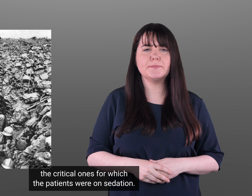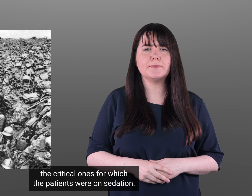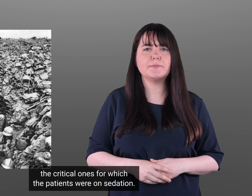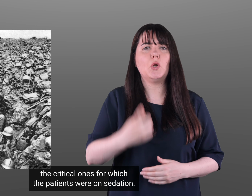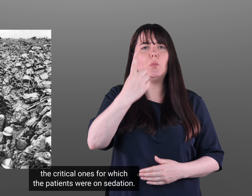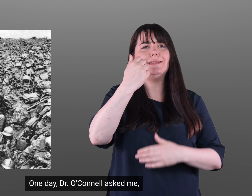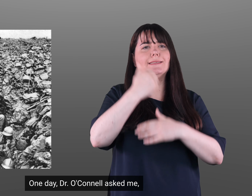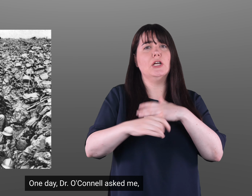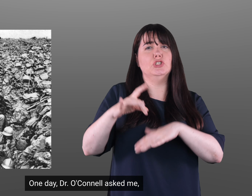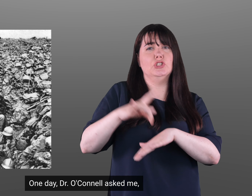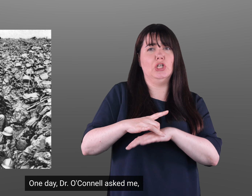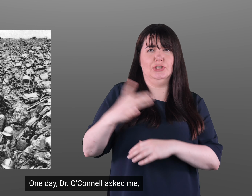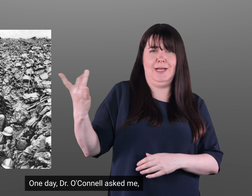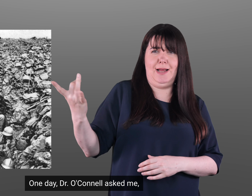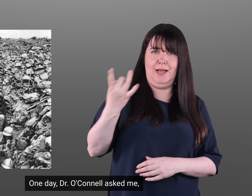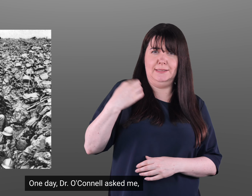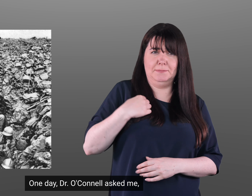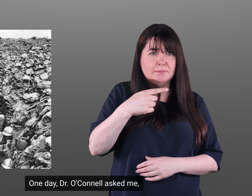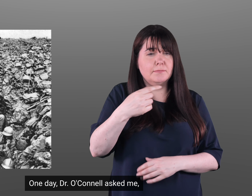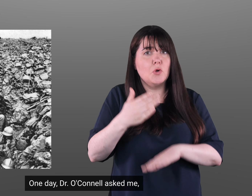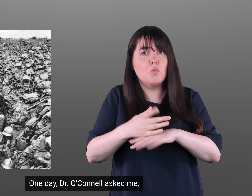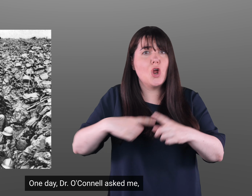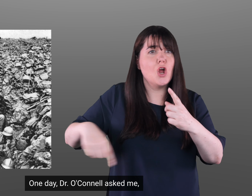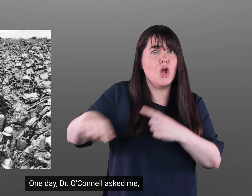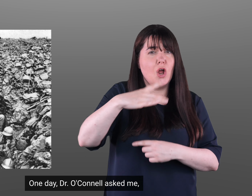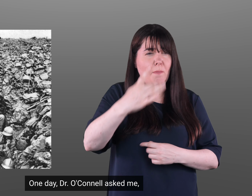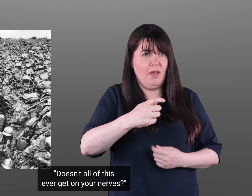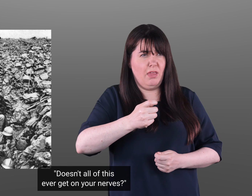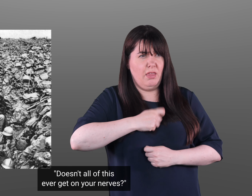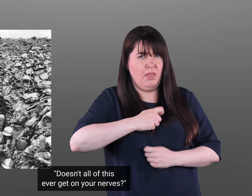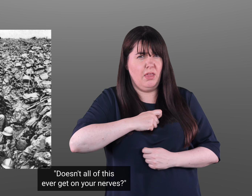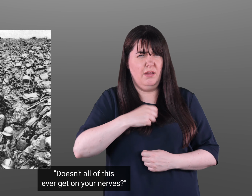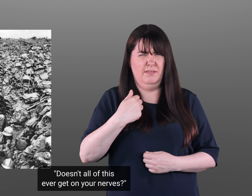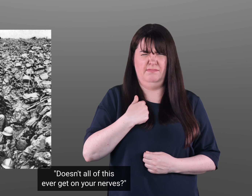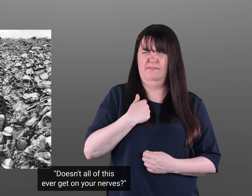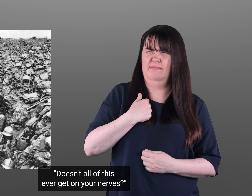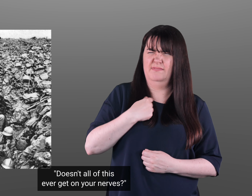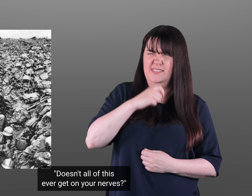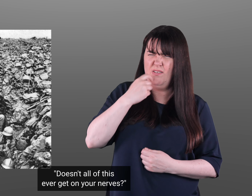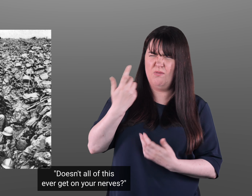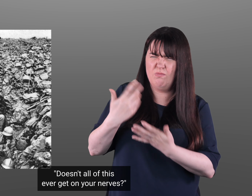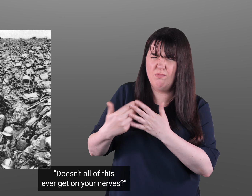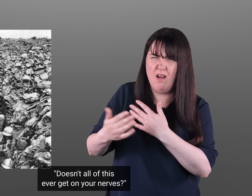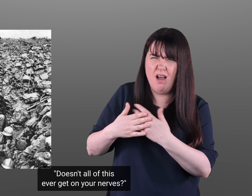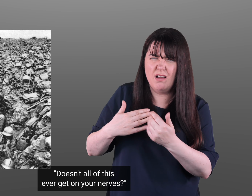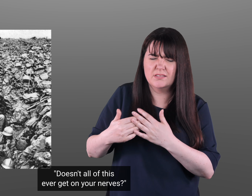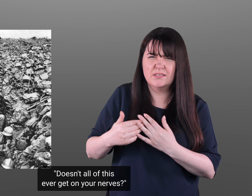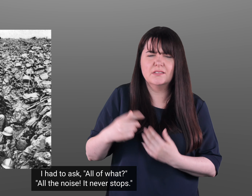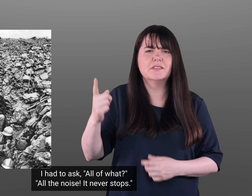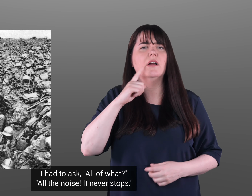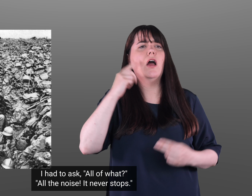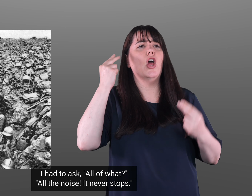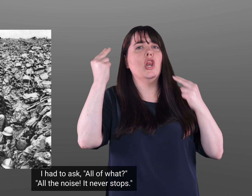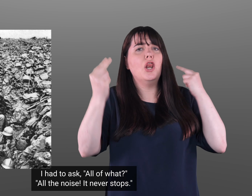the patients were on sedation. One day, Dr. O'Connell asked me, "Doesn't all of this ever get on your nerves?" I had to ask, "All of